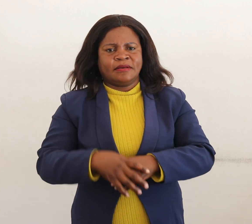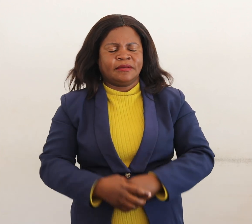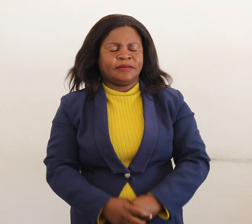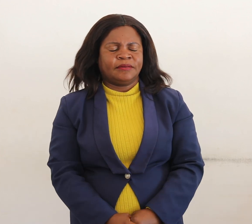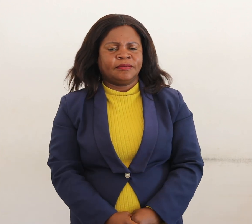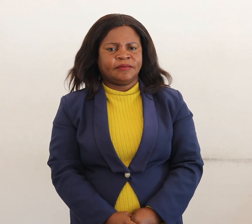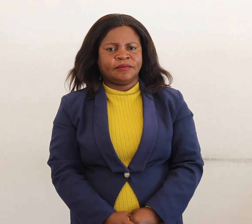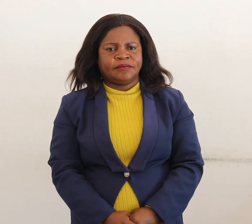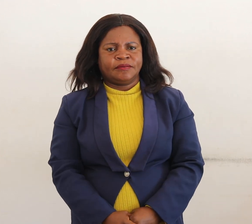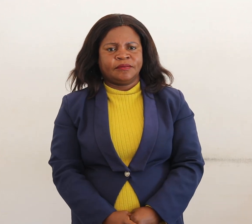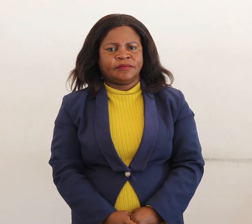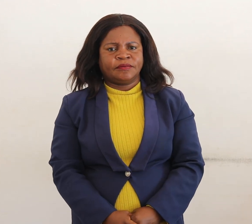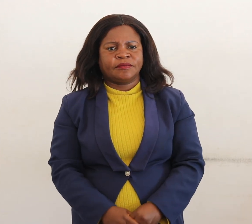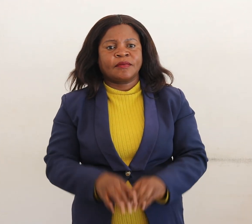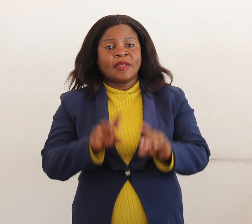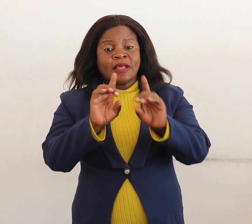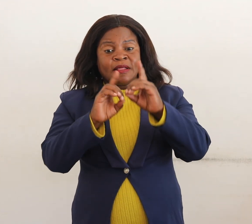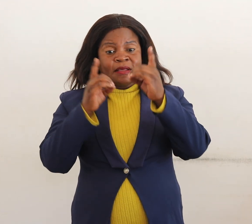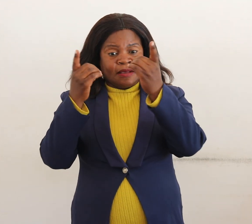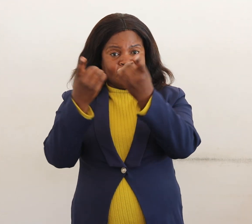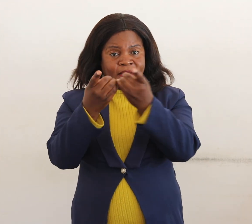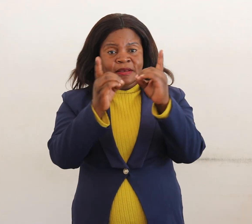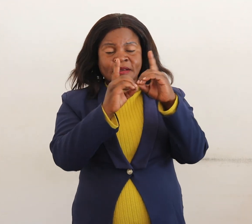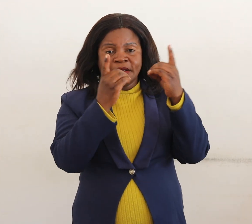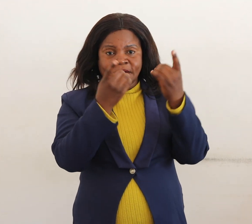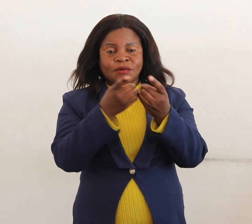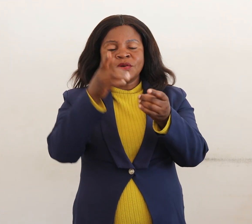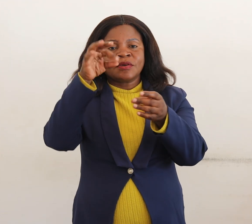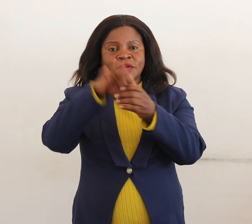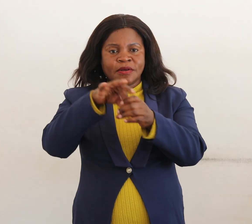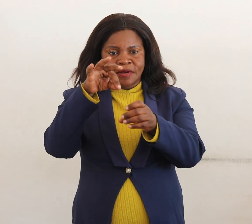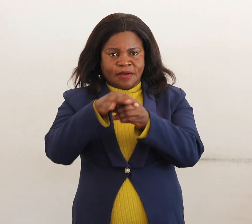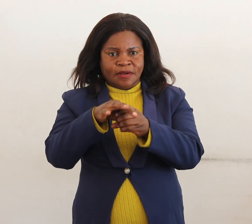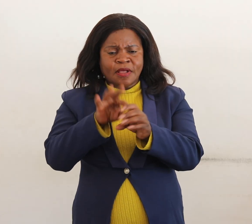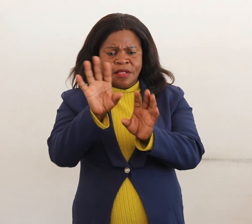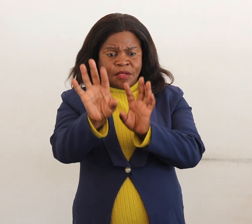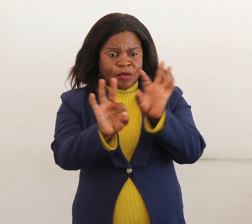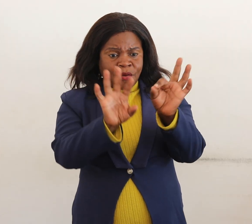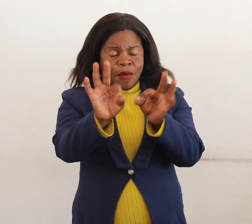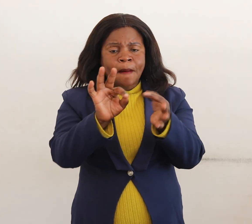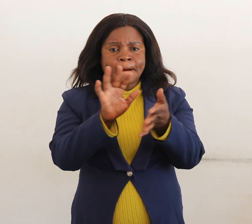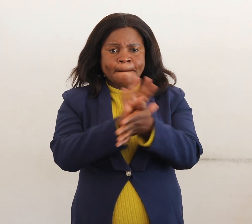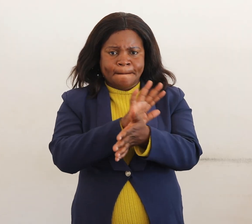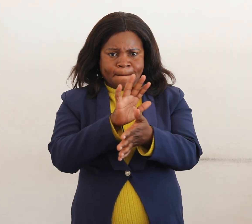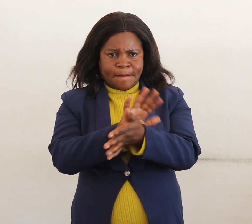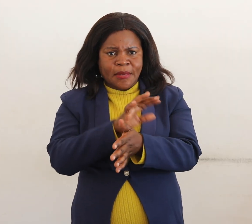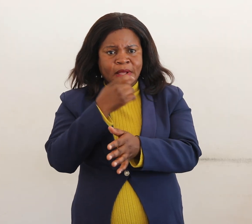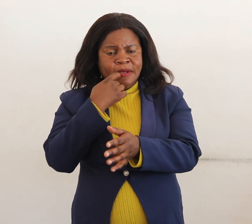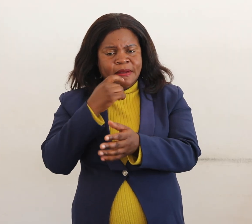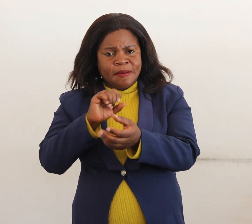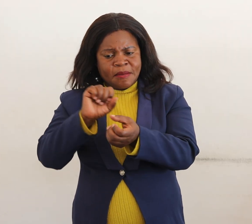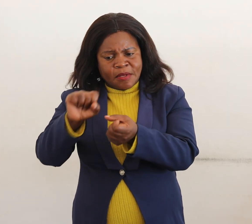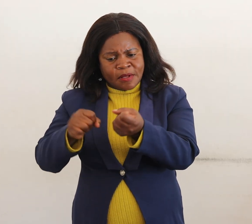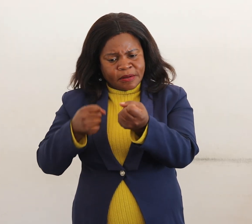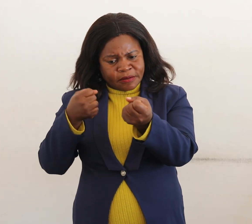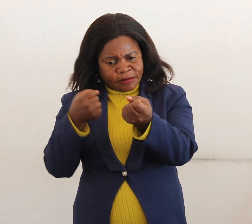For district elections, the nomination paper must be sponsored by at least